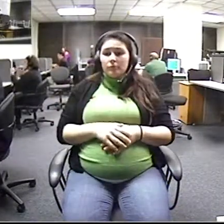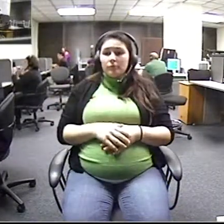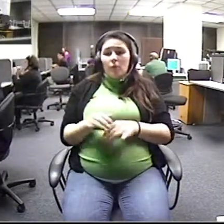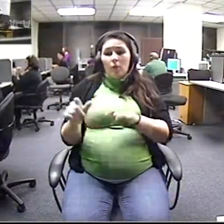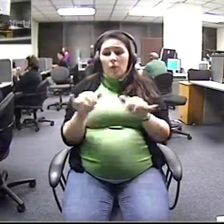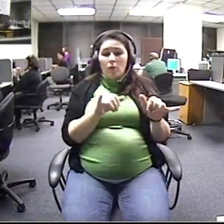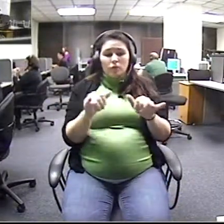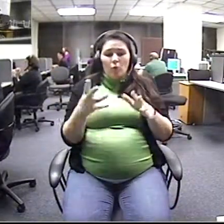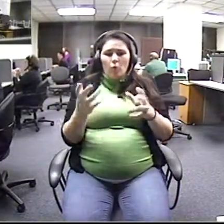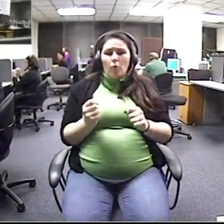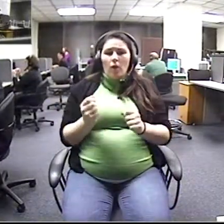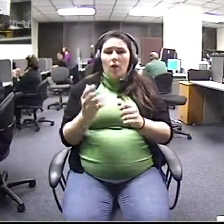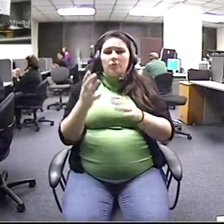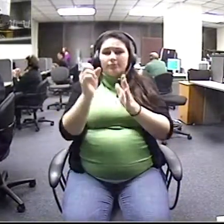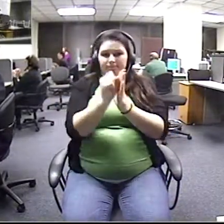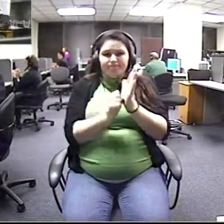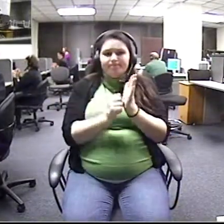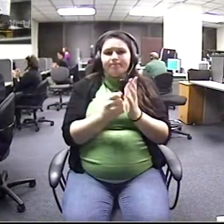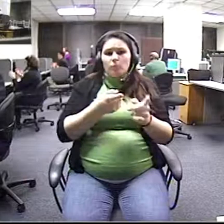states.